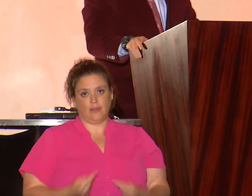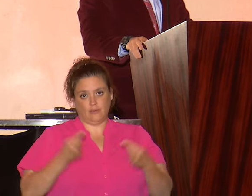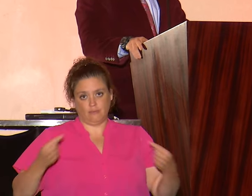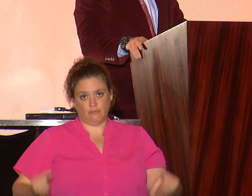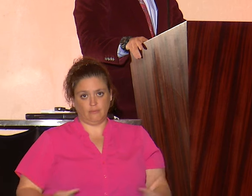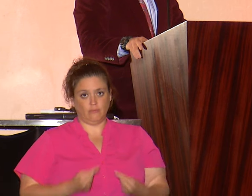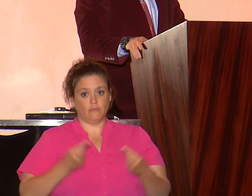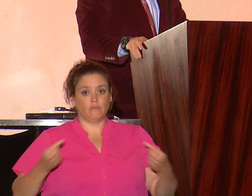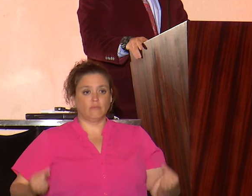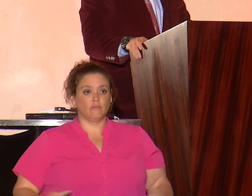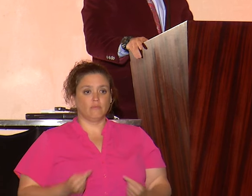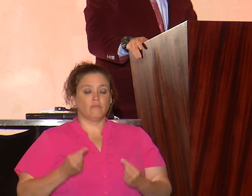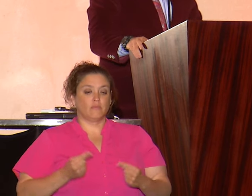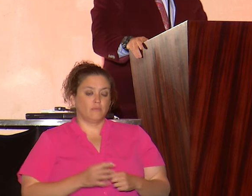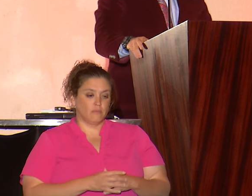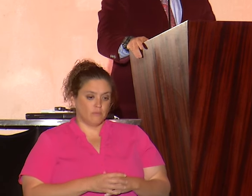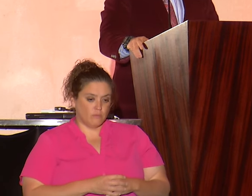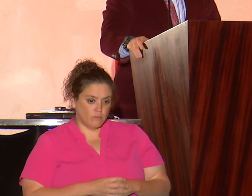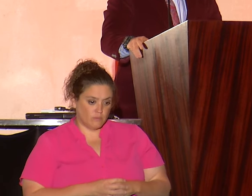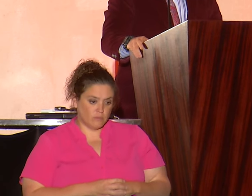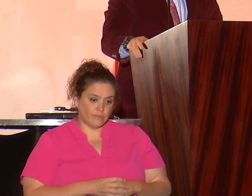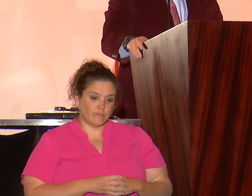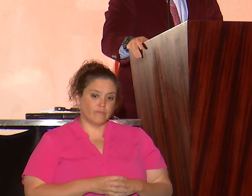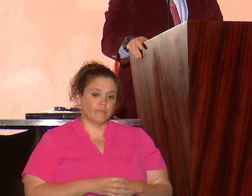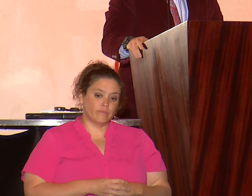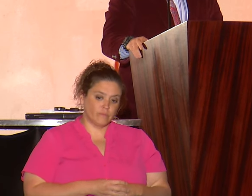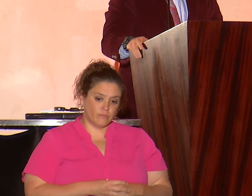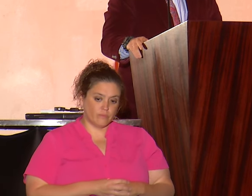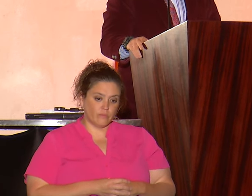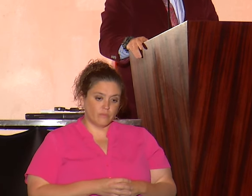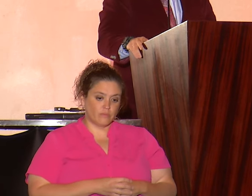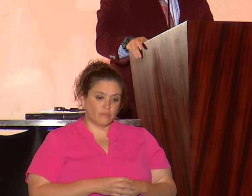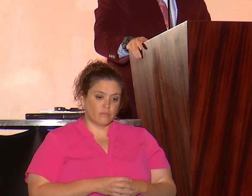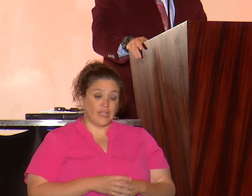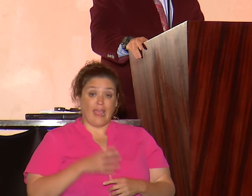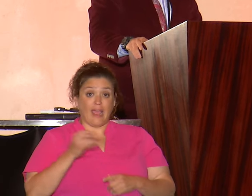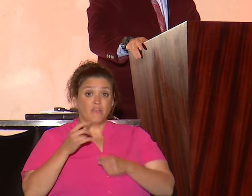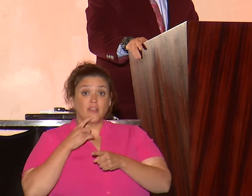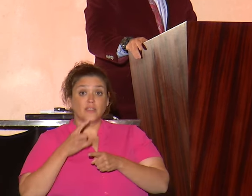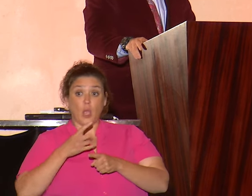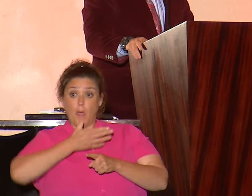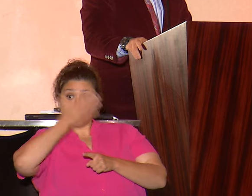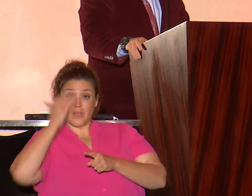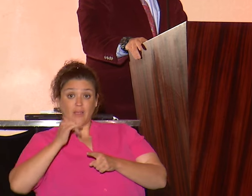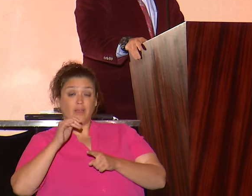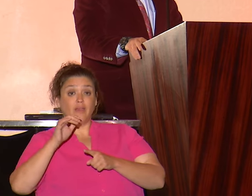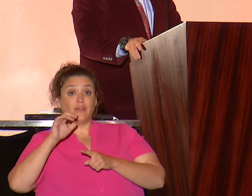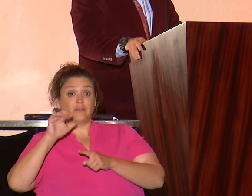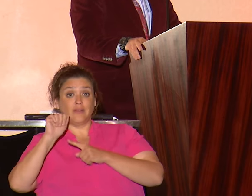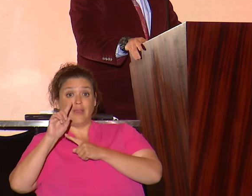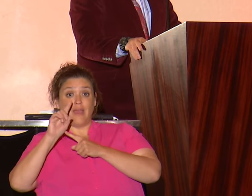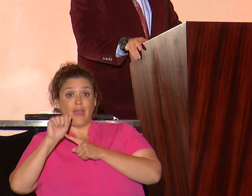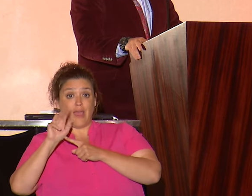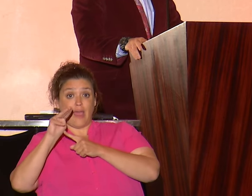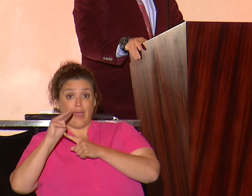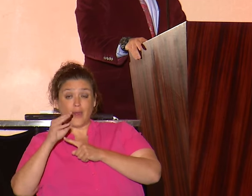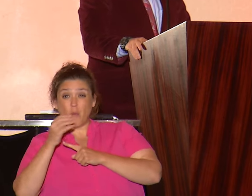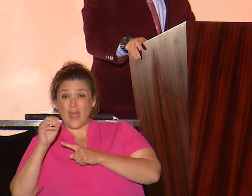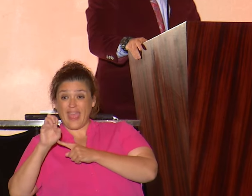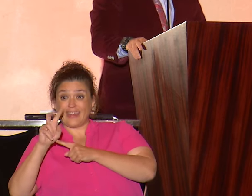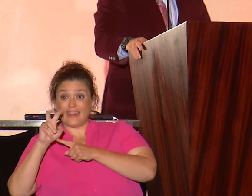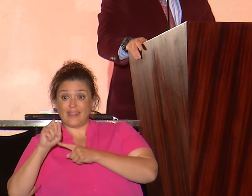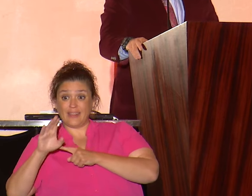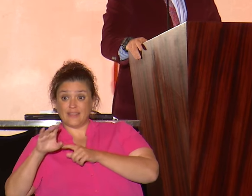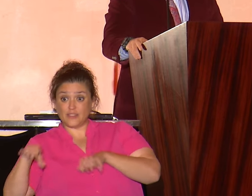And they justify our being punished today because of what Adam and Eve did. And